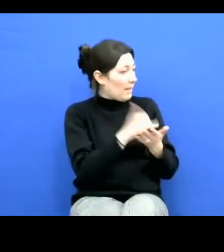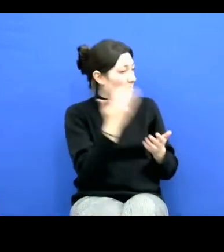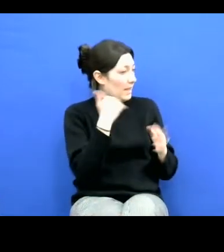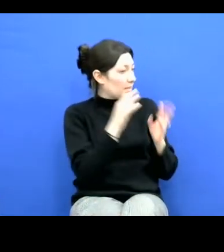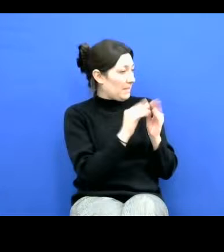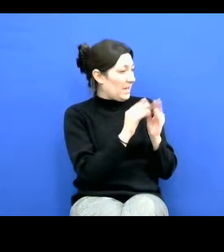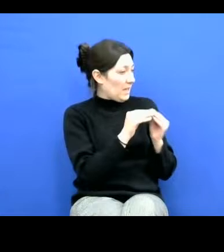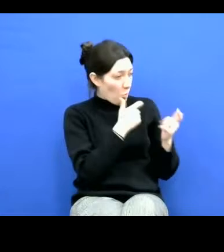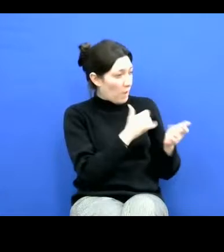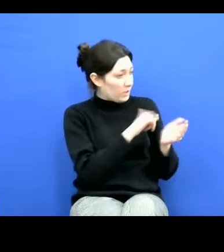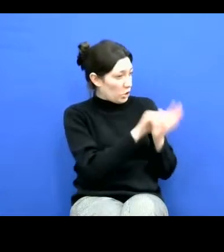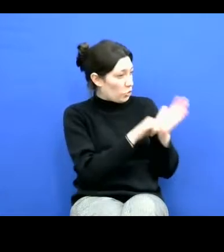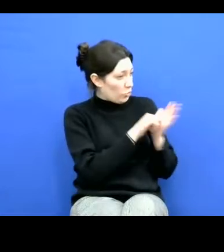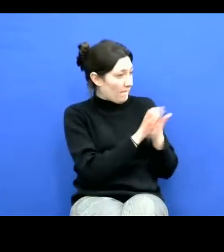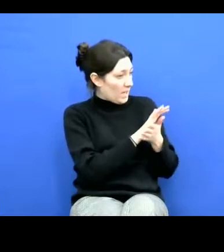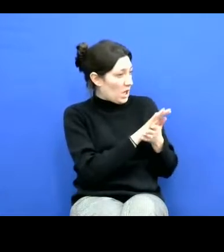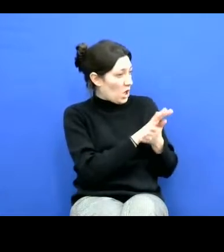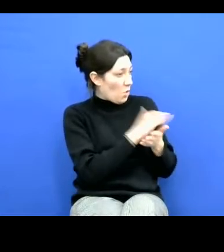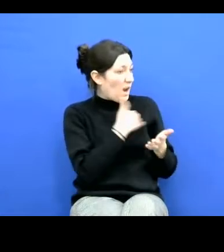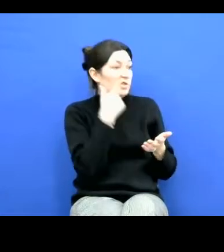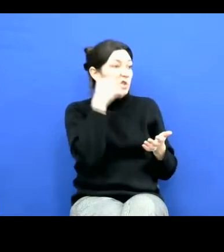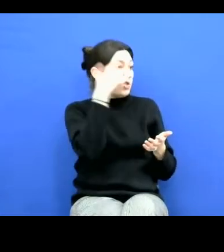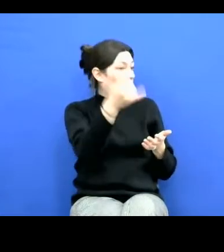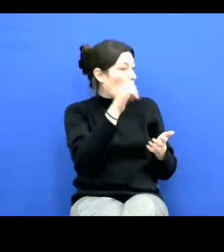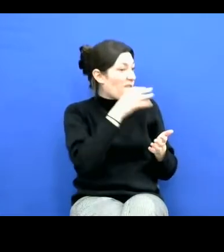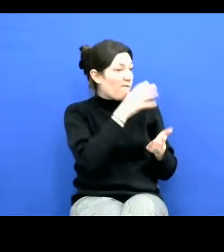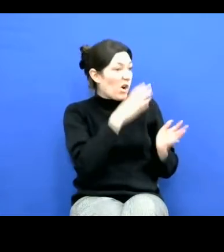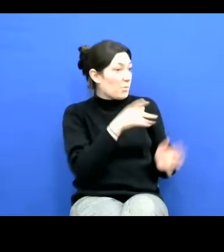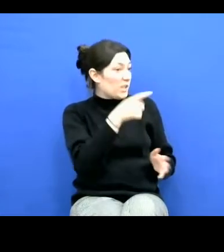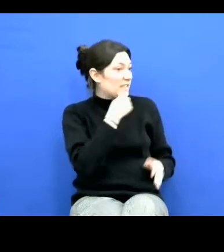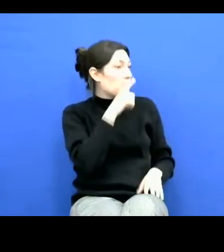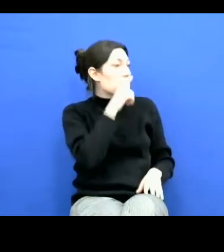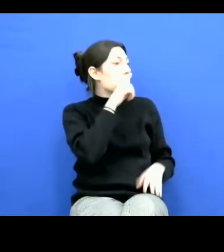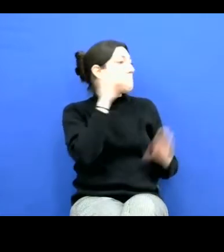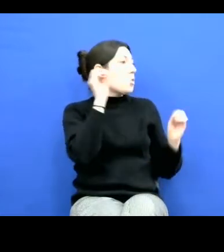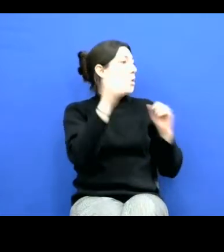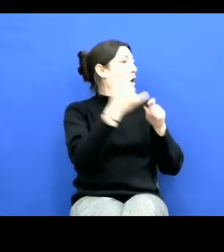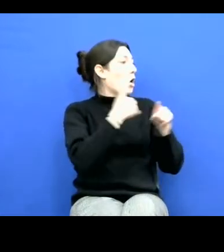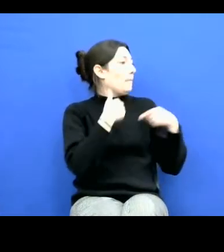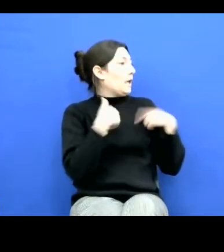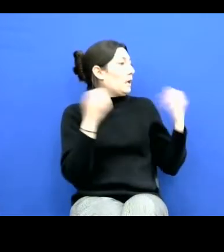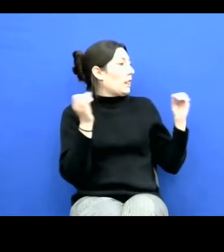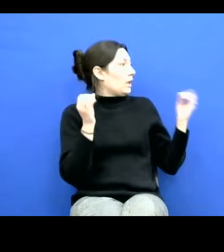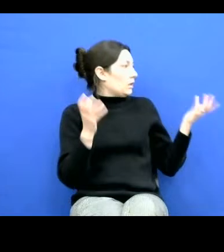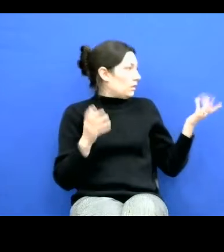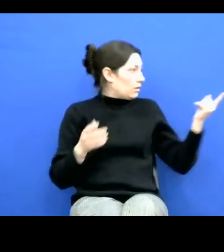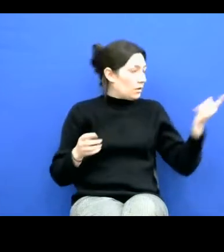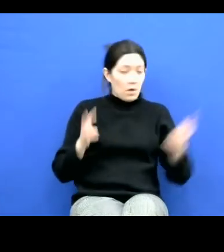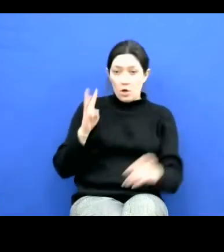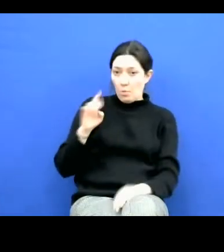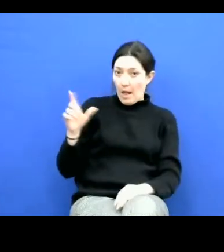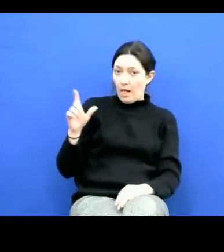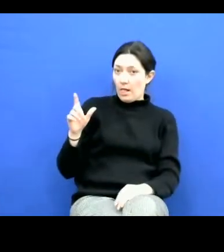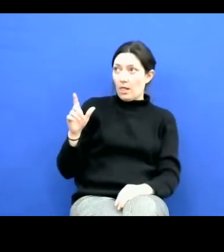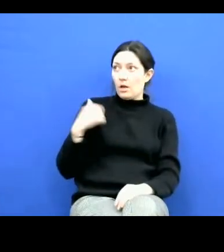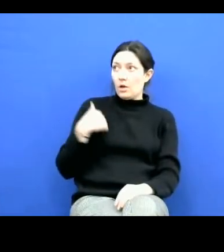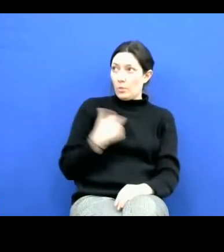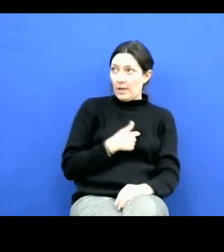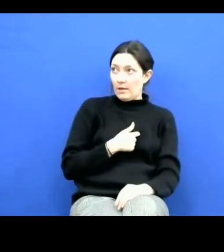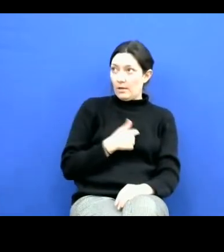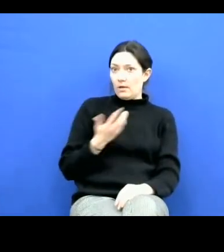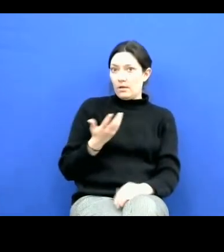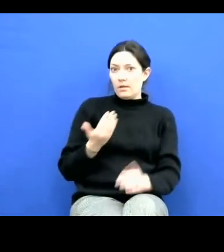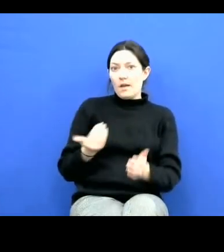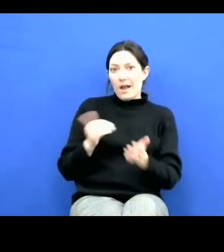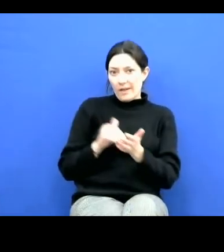YouTube video, and I just called him. He's like, nobody called me and asked me. He's like, nobody talked to me about that. Well, again.